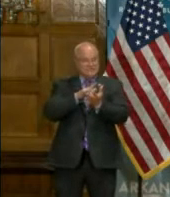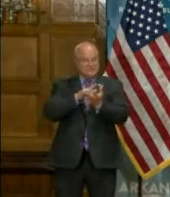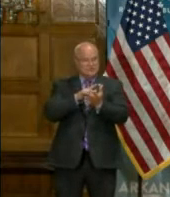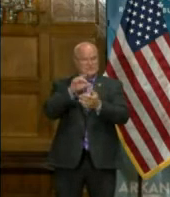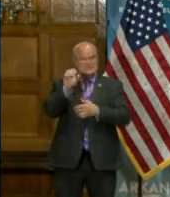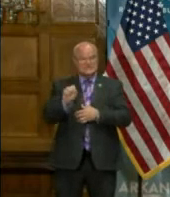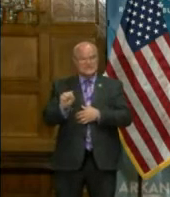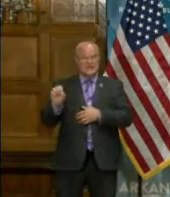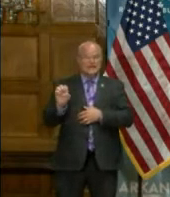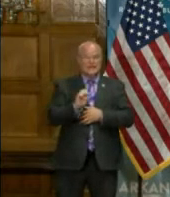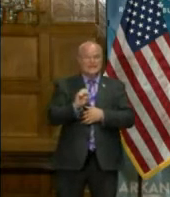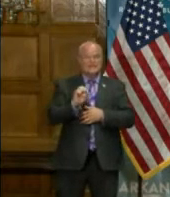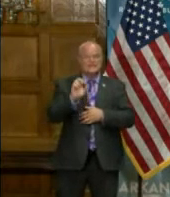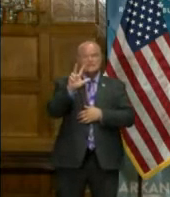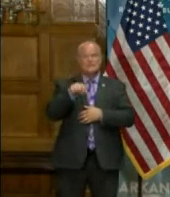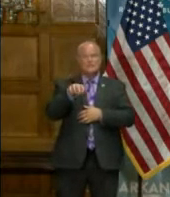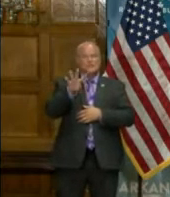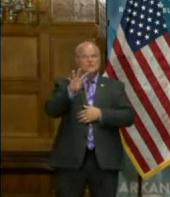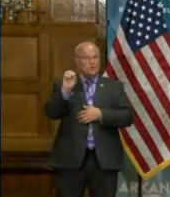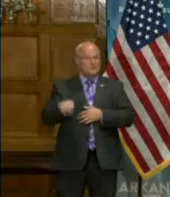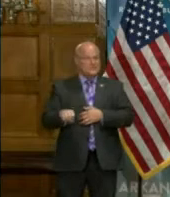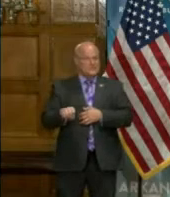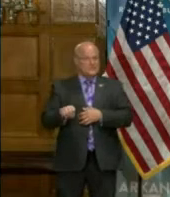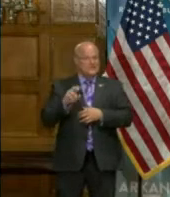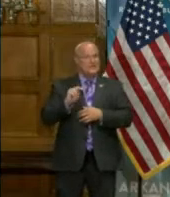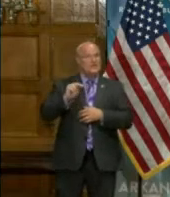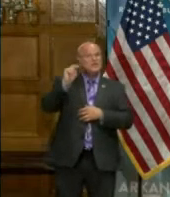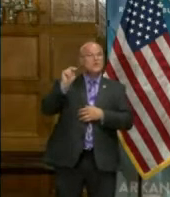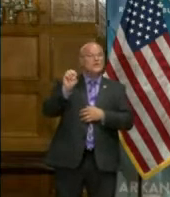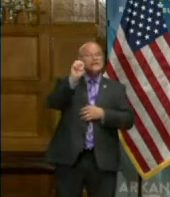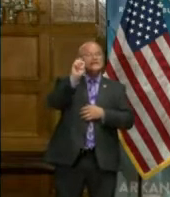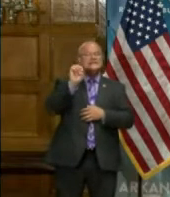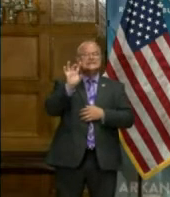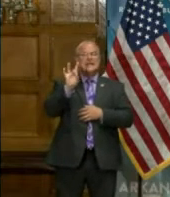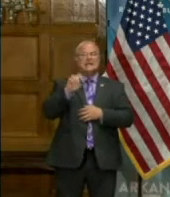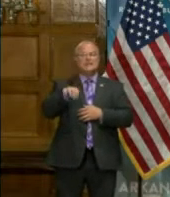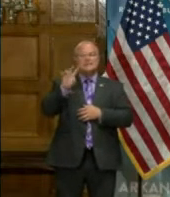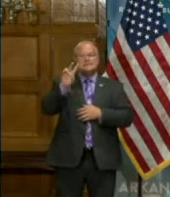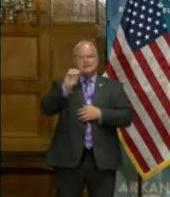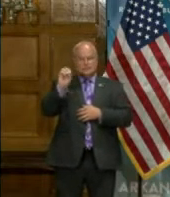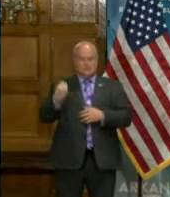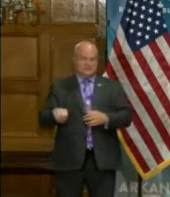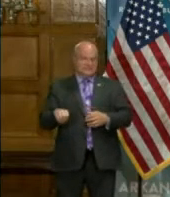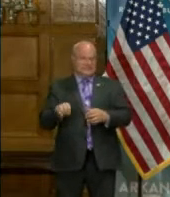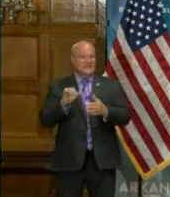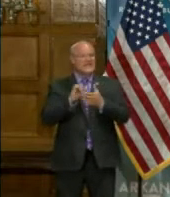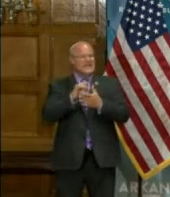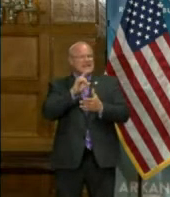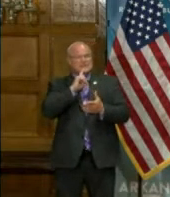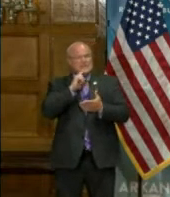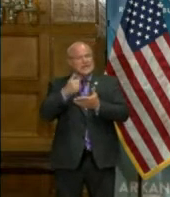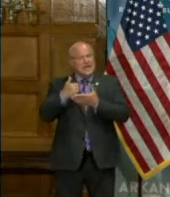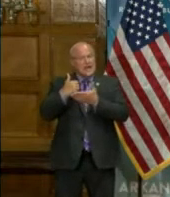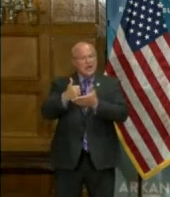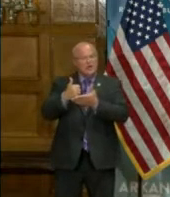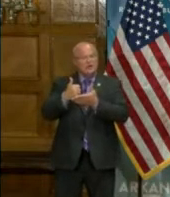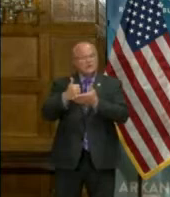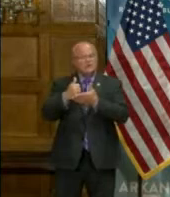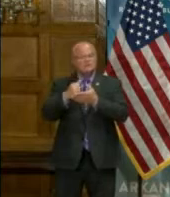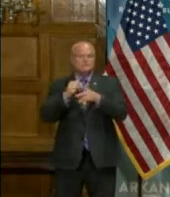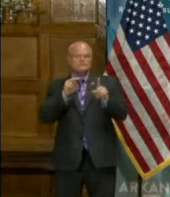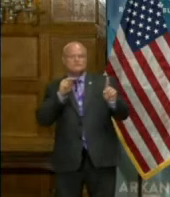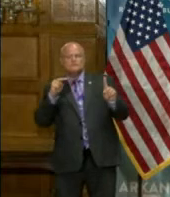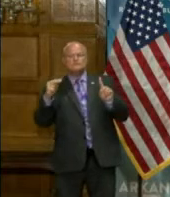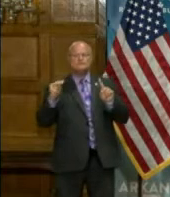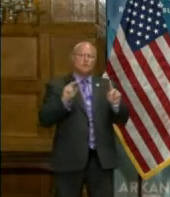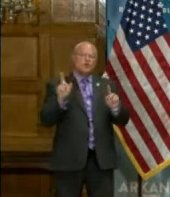the Southeast 3.4%, and in the Northeast 8.7%. But that's really helpful to put in